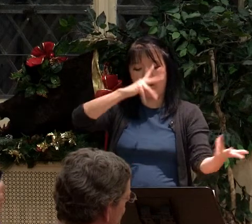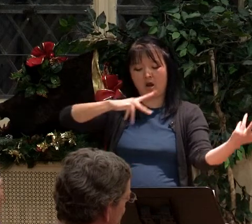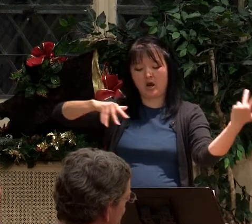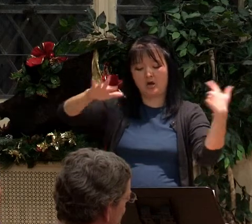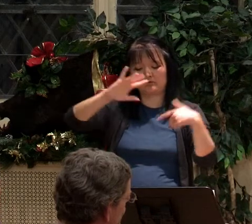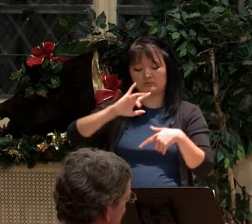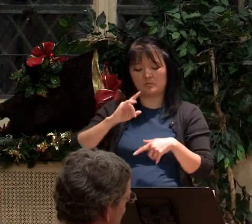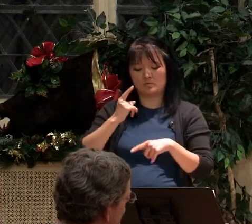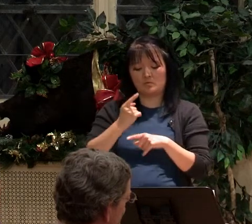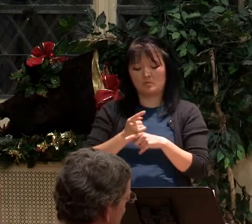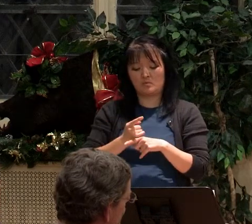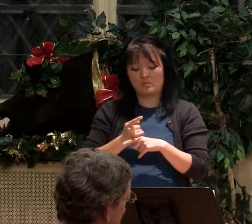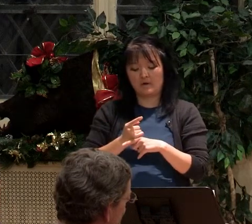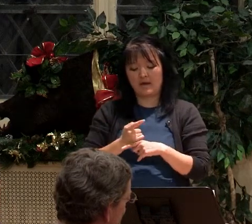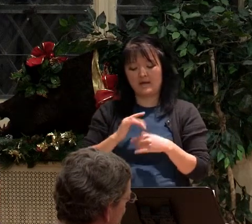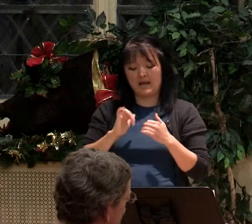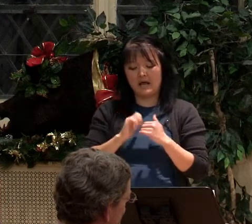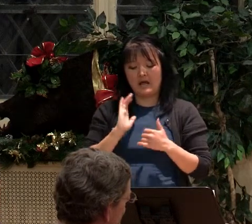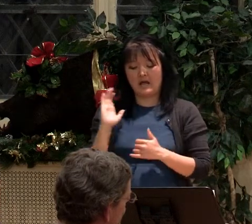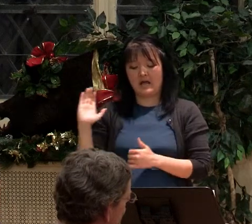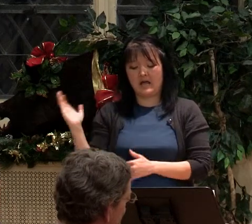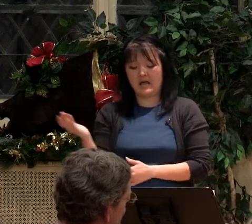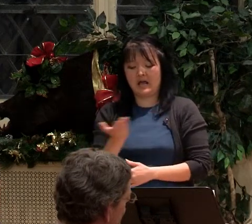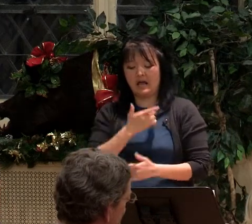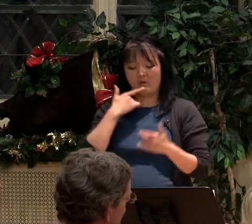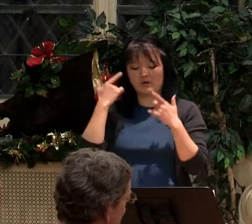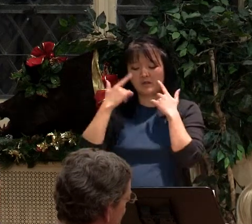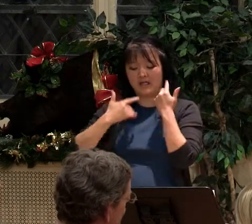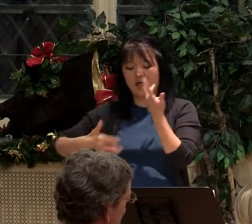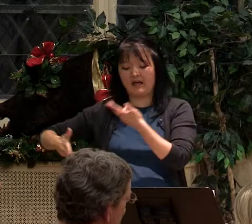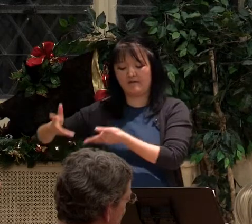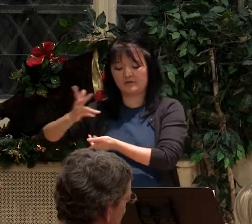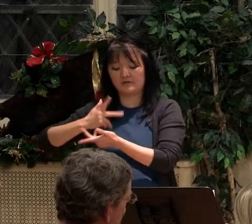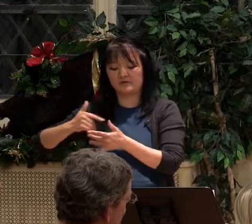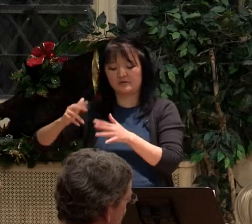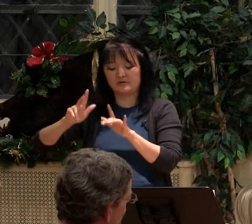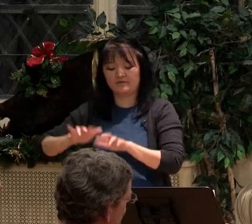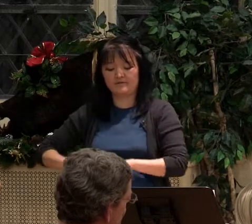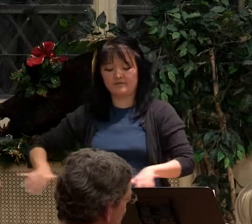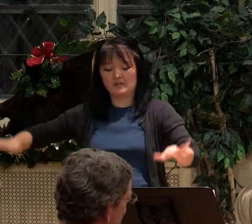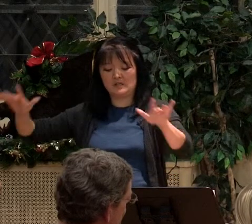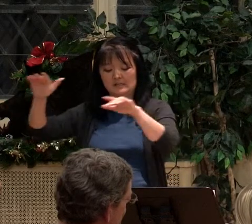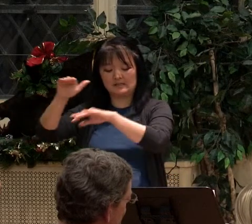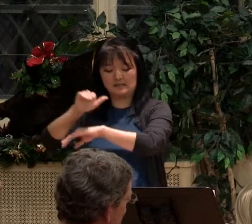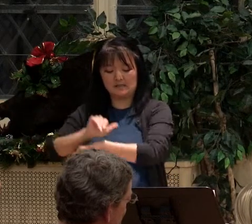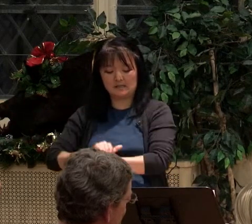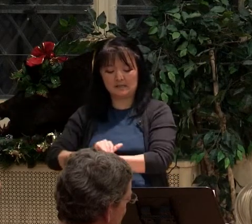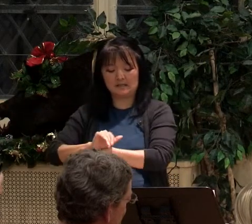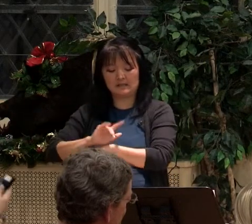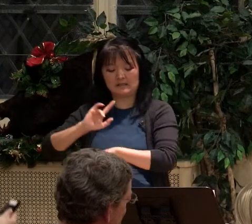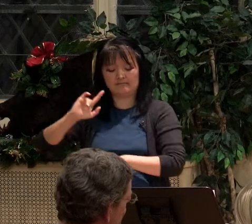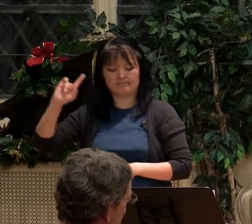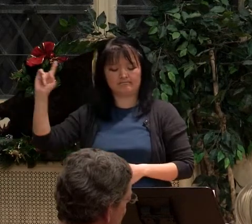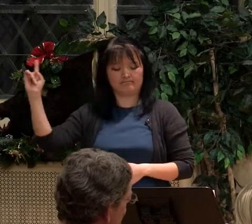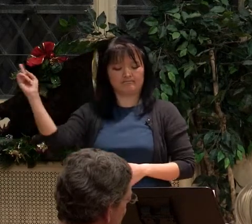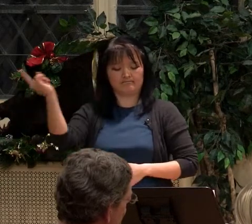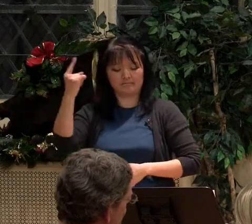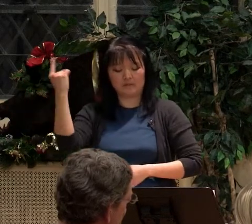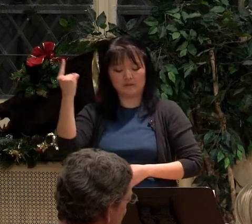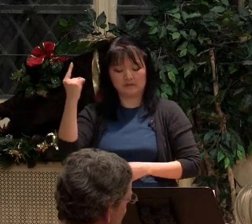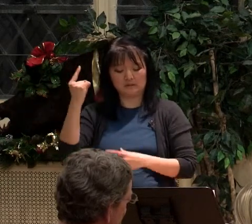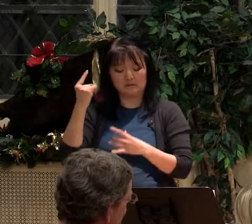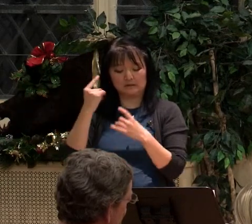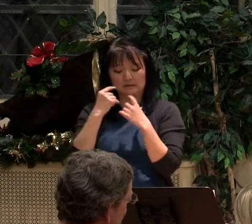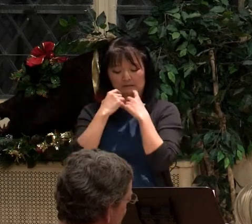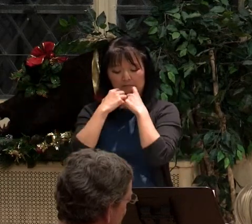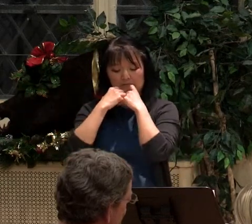right the way our laughter intertwines and fills the night. There is something so